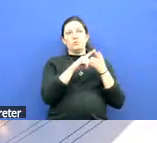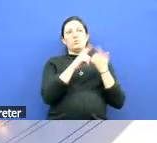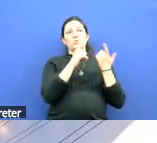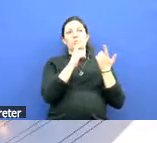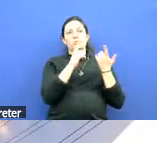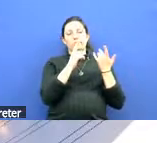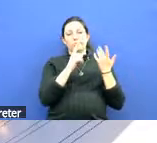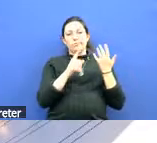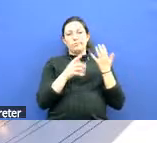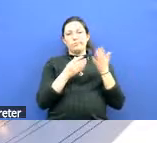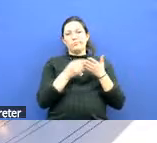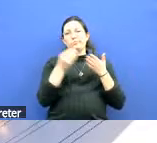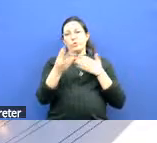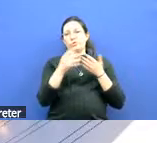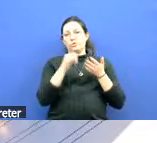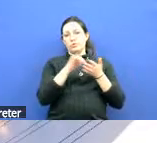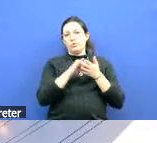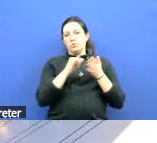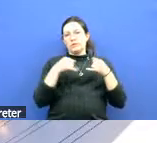easements.